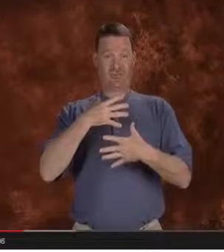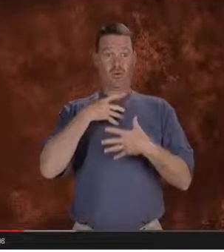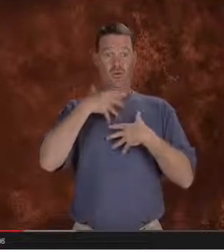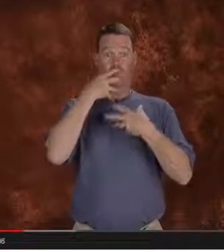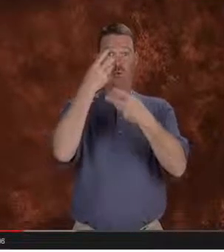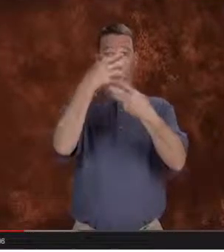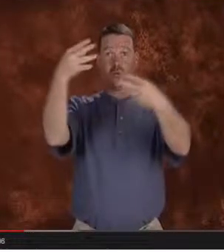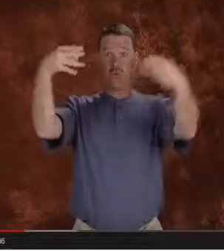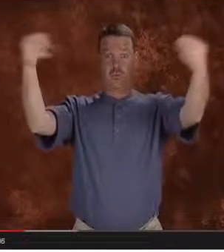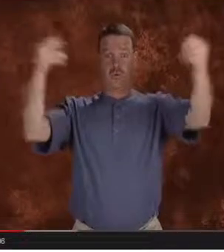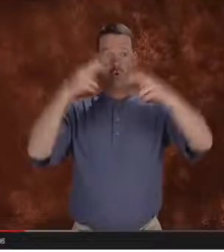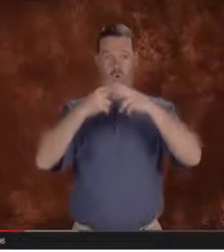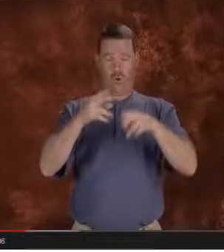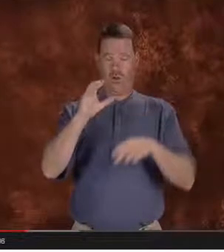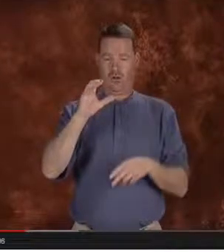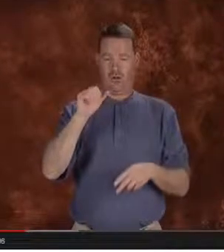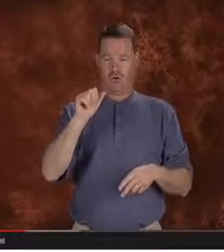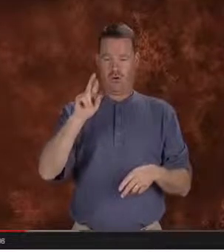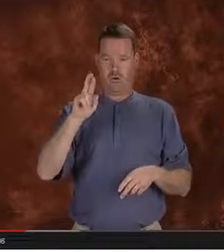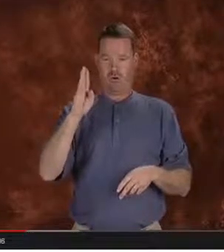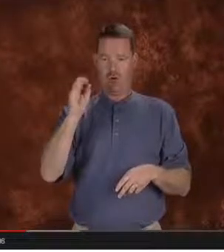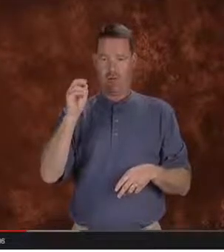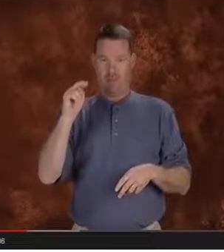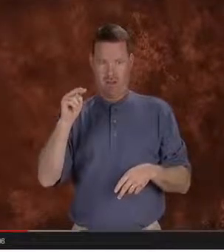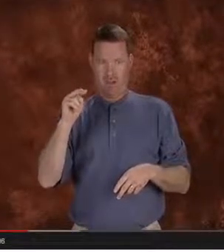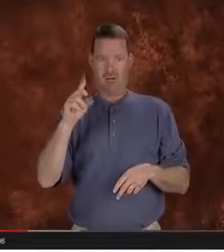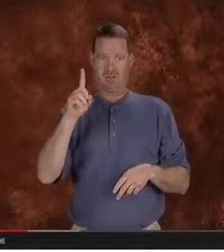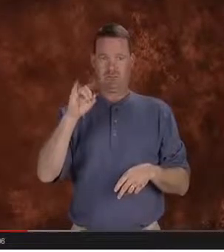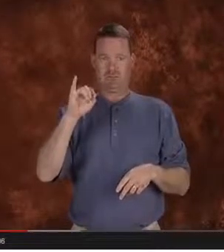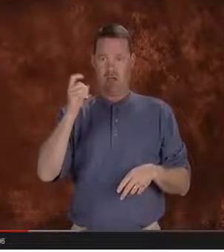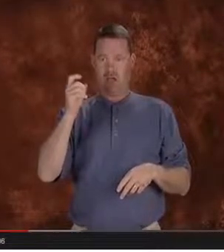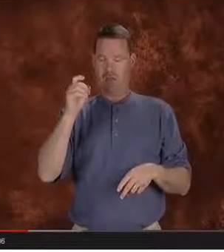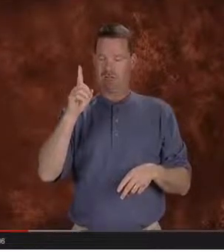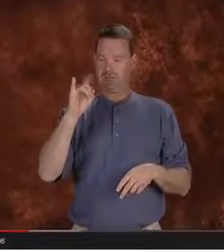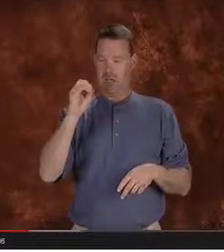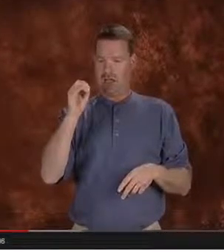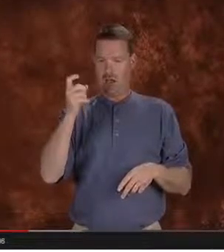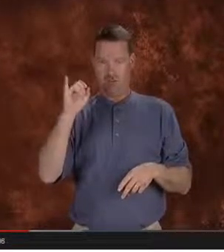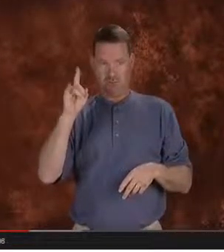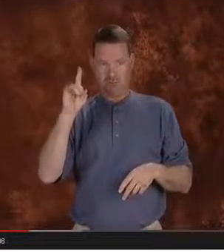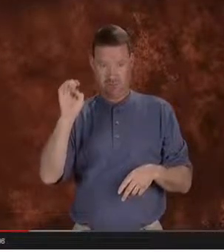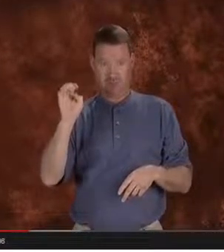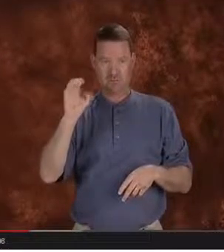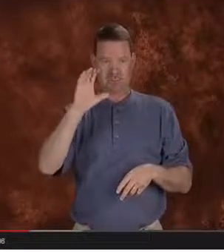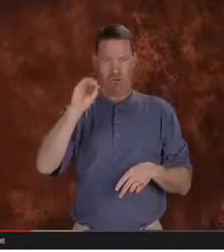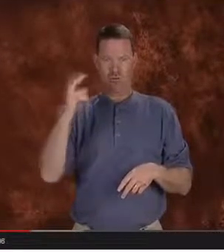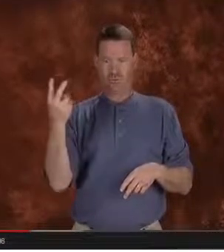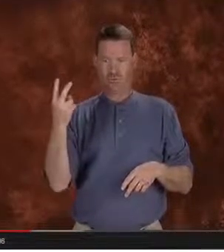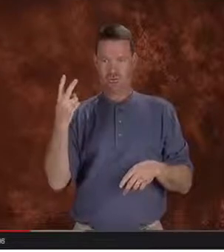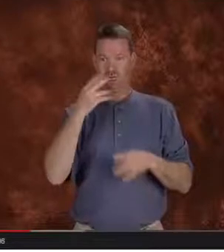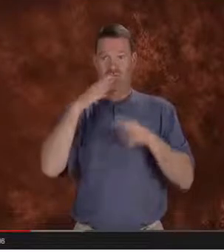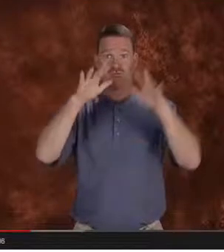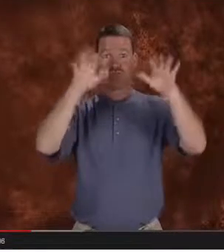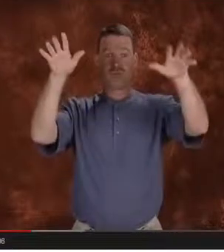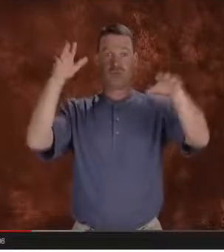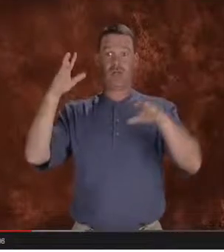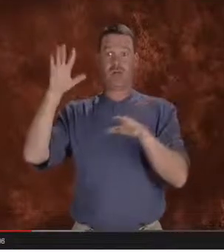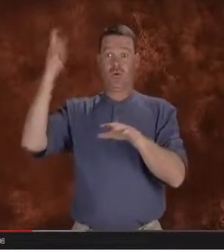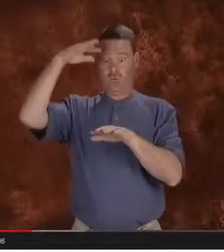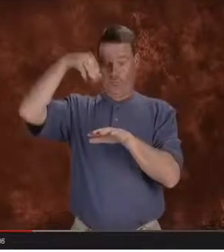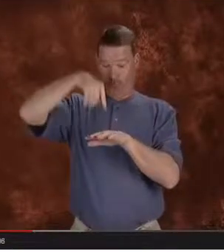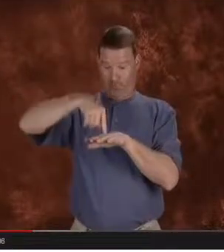It also gets energy from when we breathe. When we breathe, we inhale oxygen and